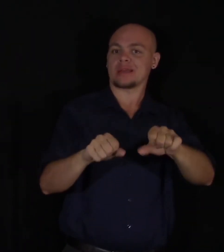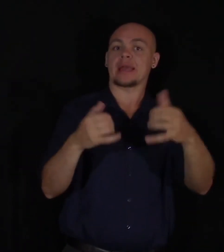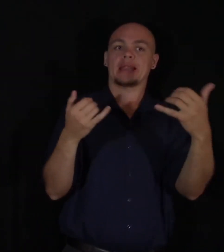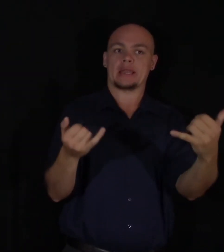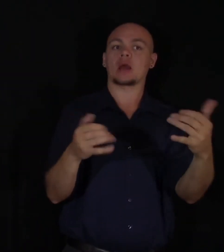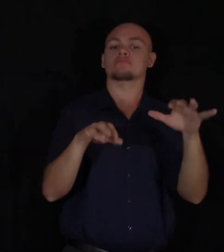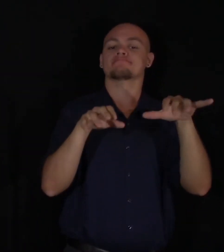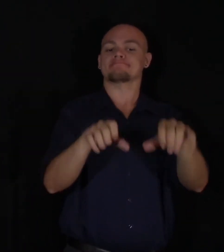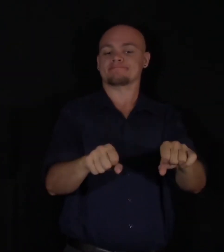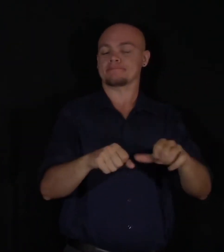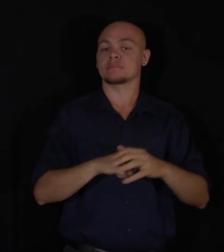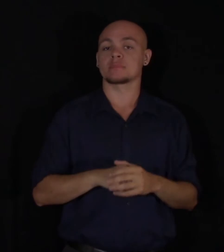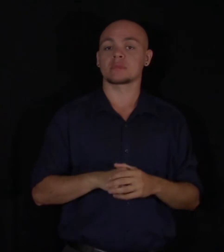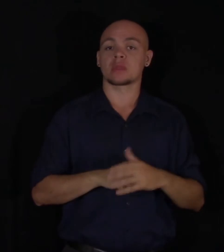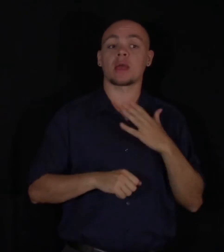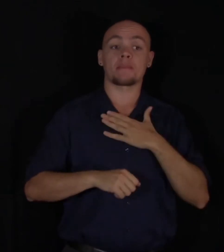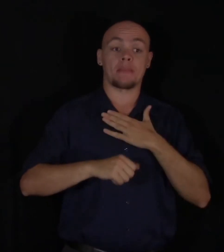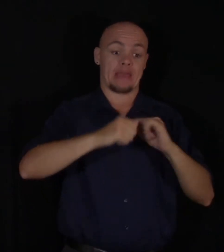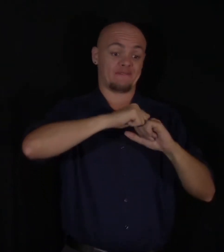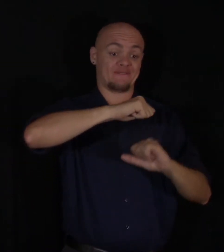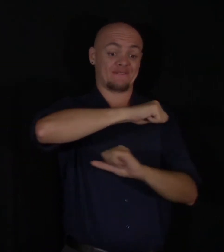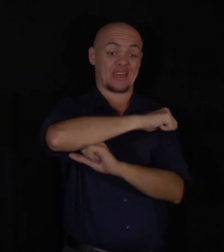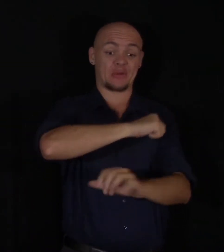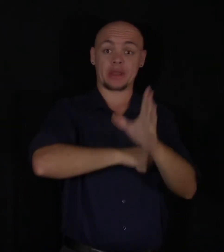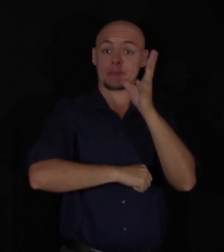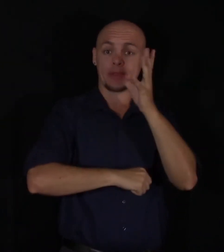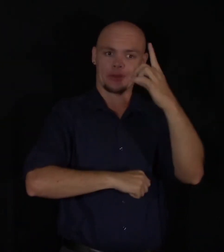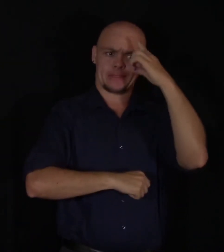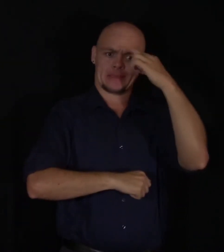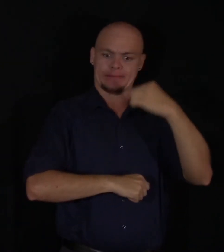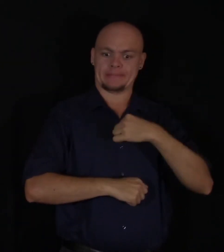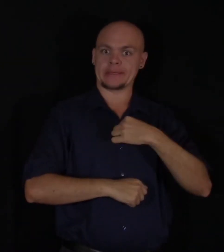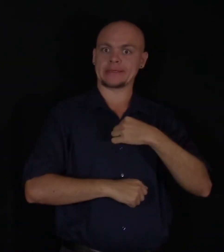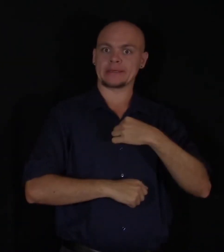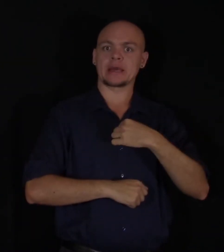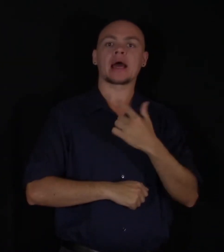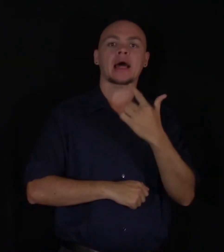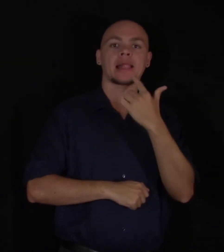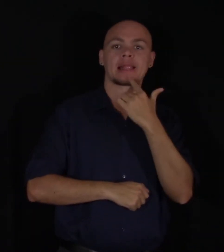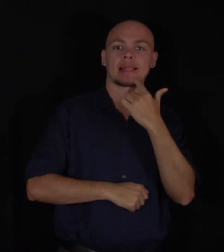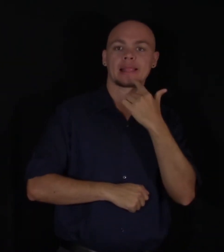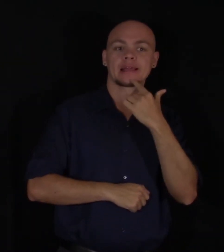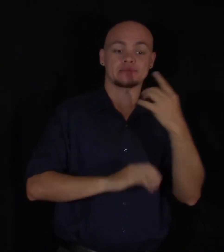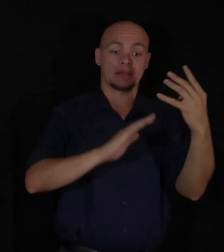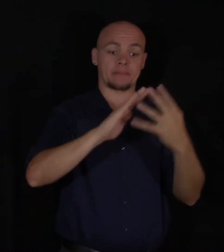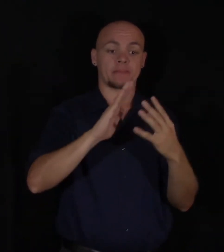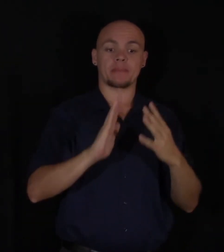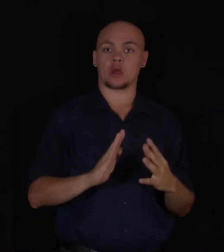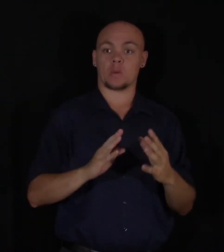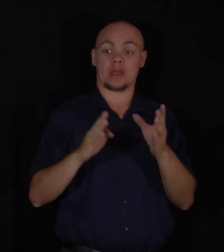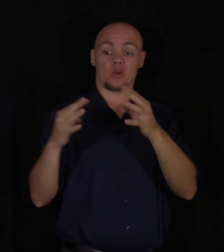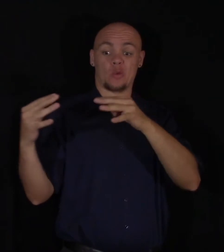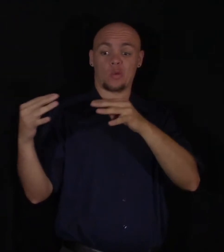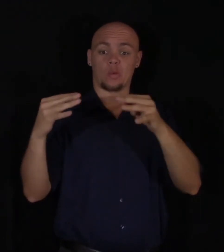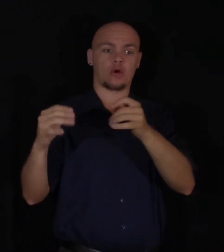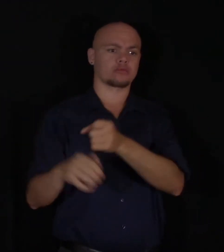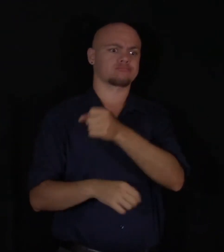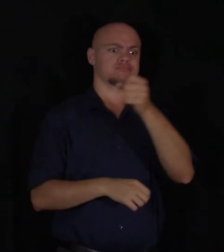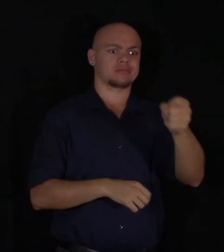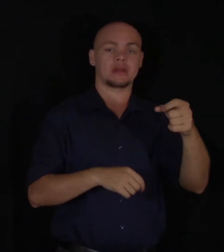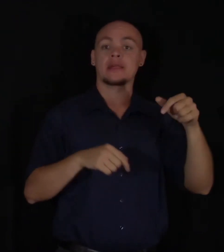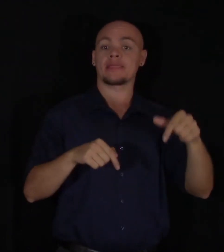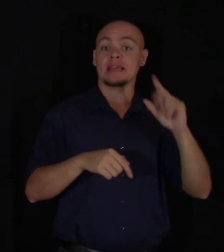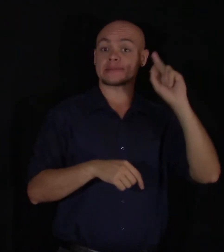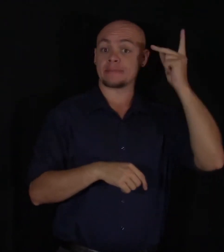often wonder what my founding mothers would think of me, a lesbian migrant from El Salvador displaced by war. Taking this political street art